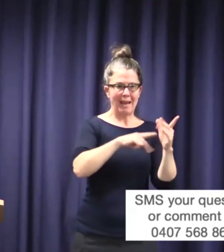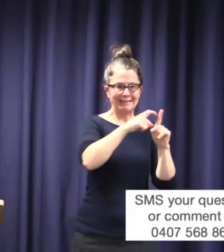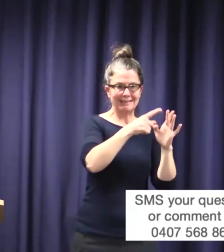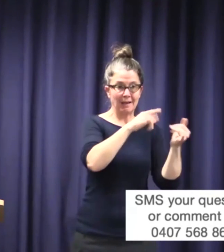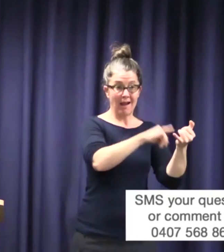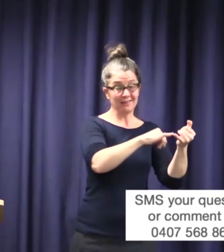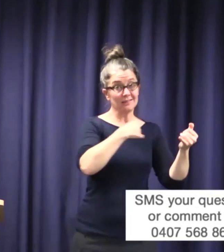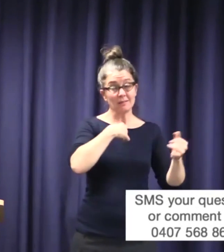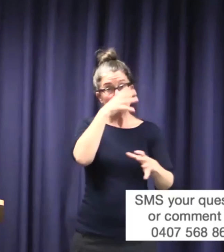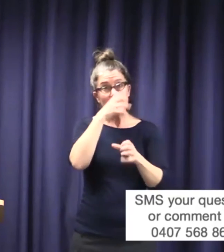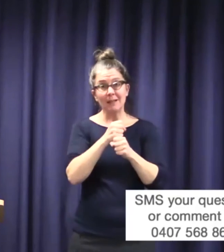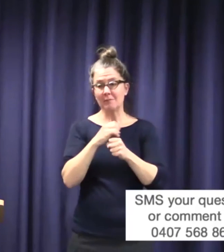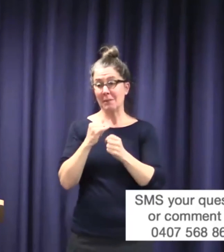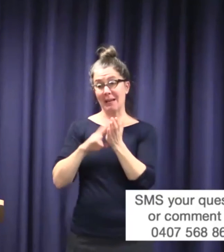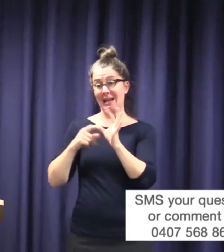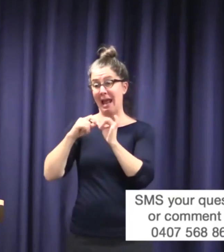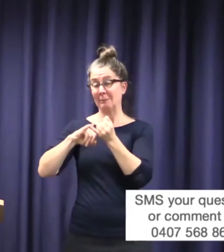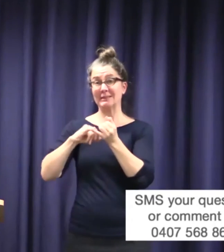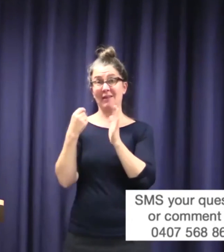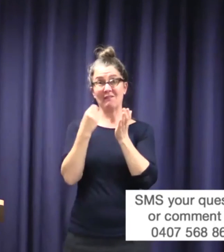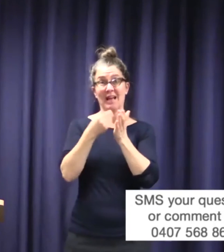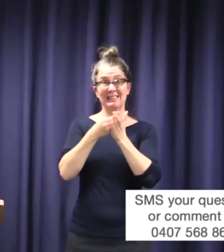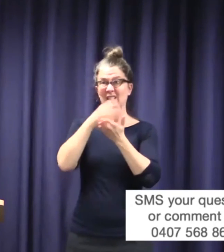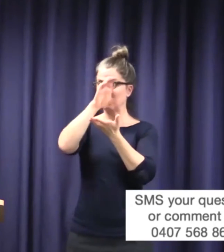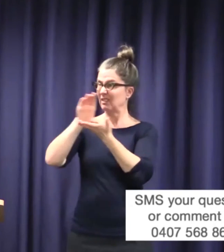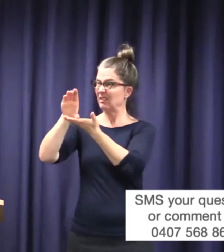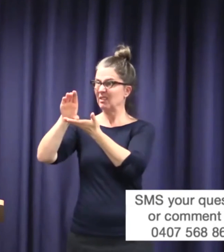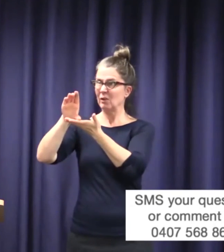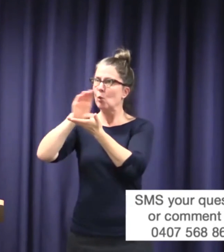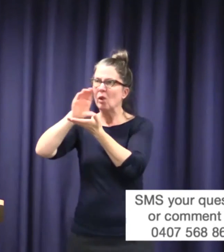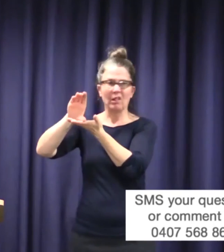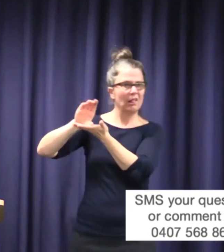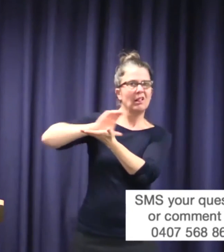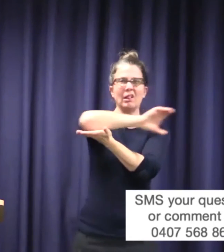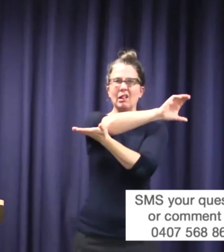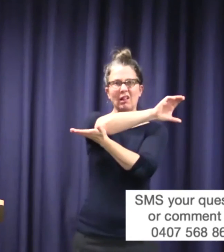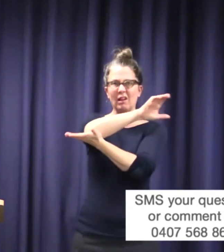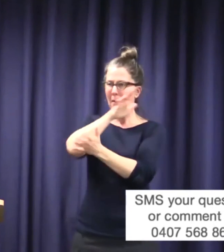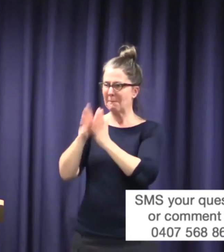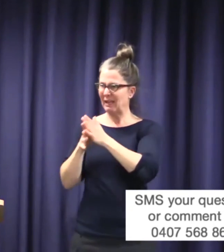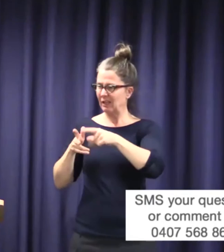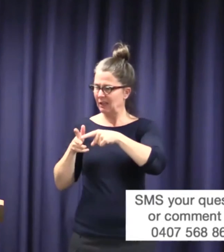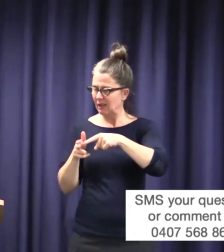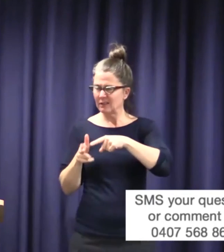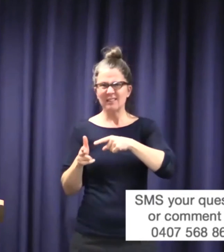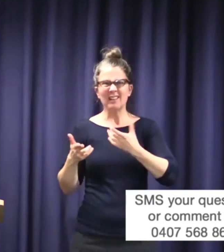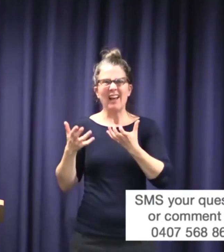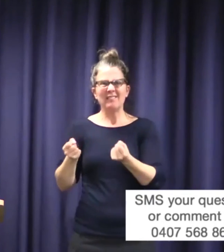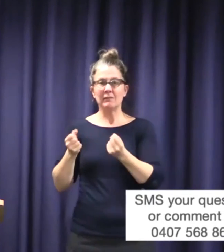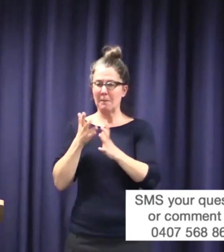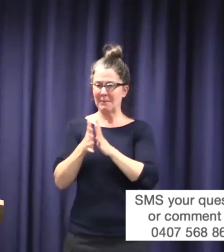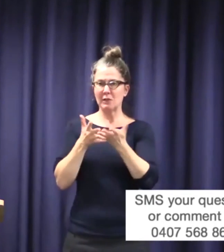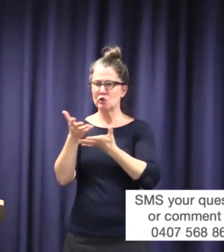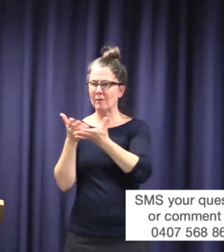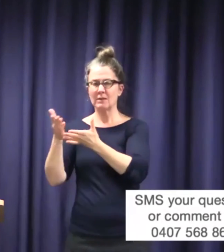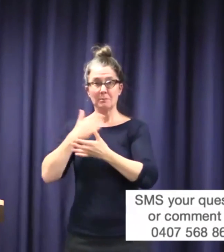NABS will be further cut because the funding moves over to NDIS, which means that services will be cut for my parents who